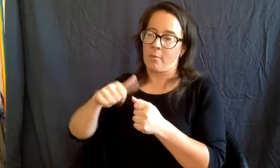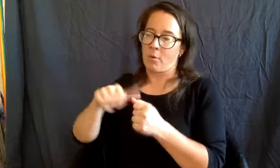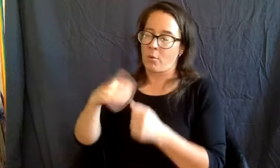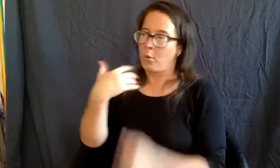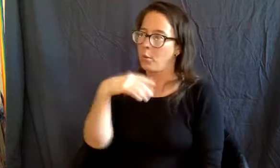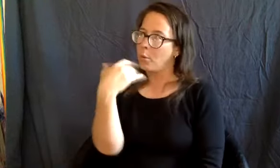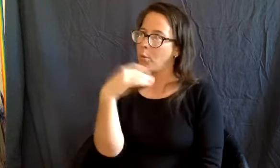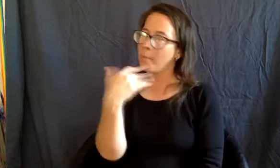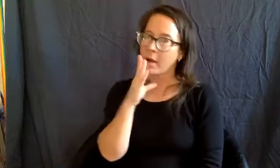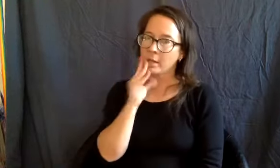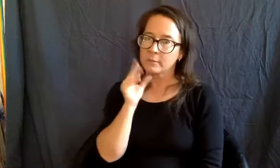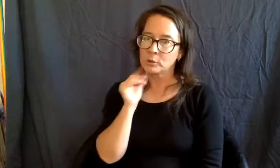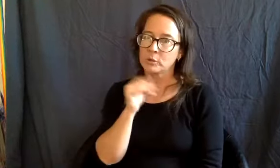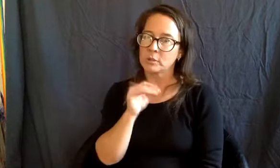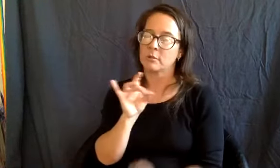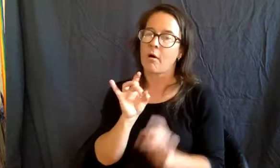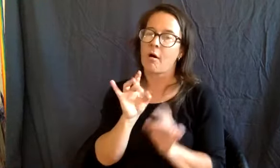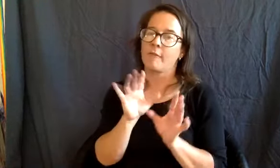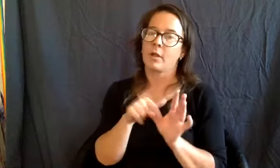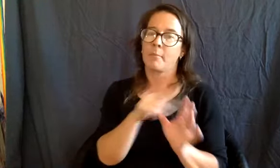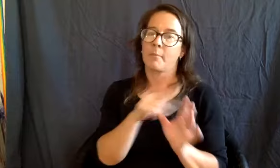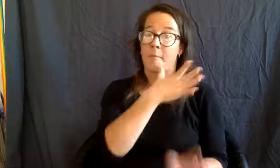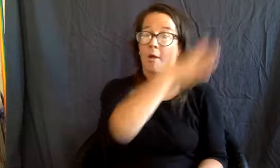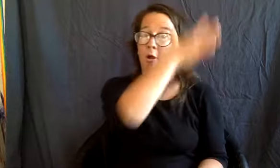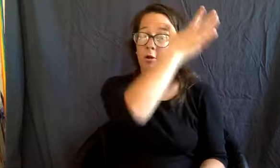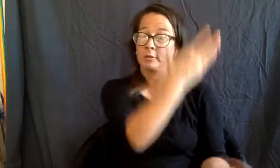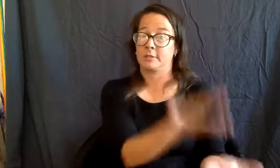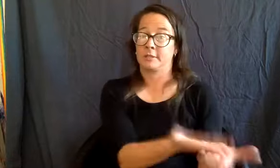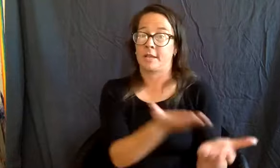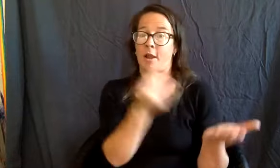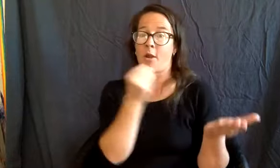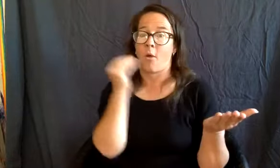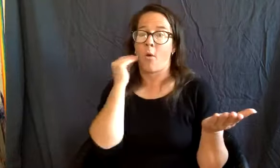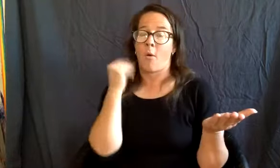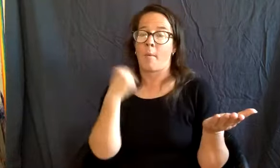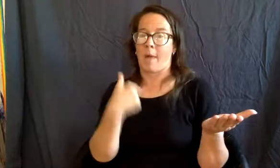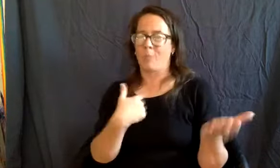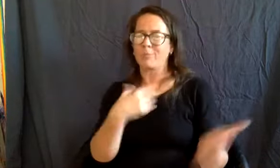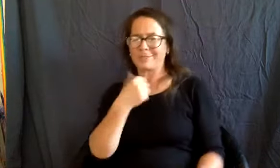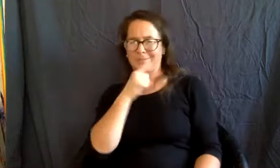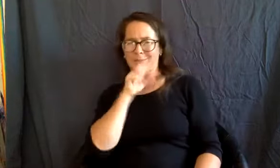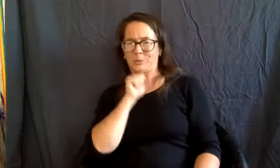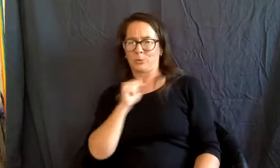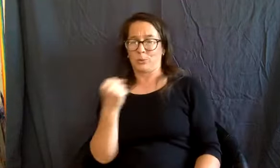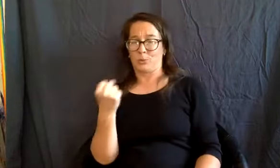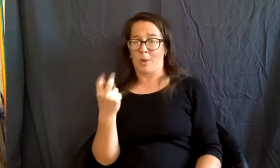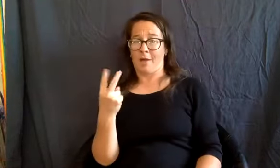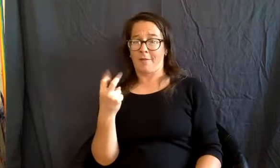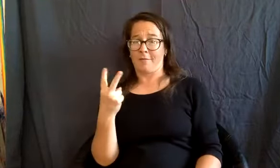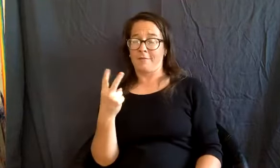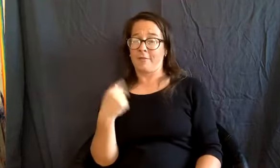went out to an AA and an Al-Anon meeting on like a random Tuesday night when I was a kid, and I decided to experiment with some